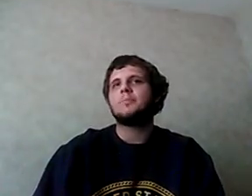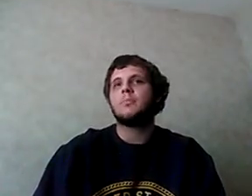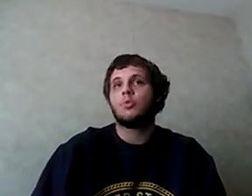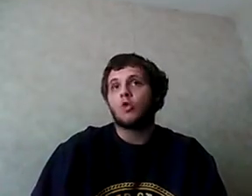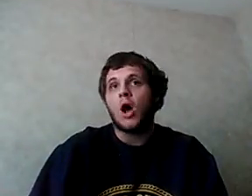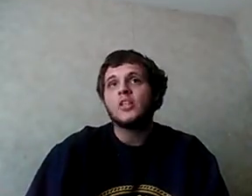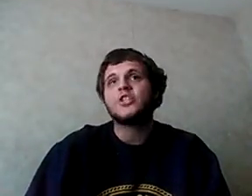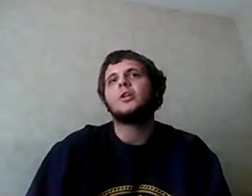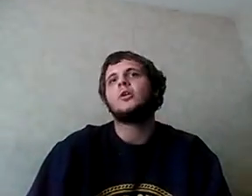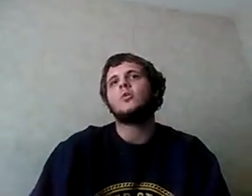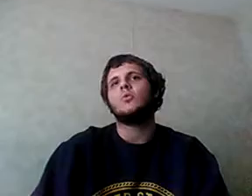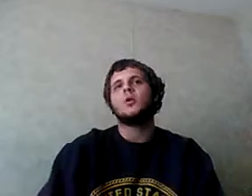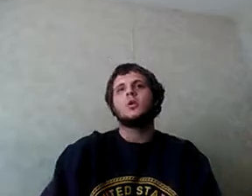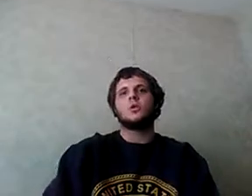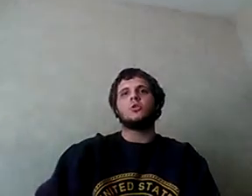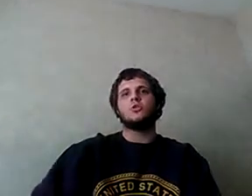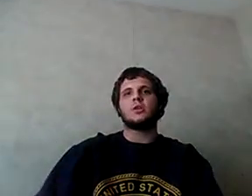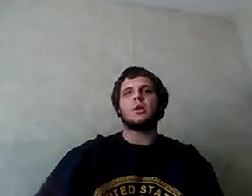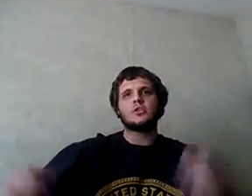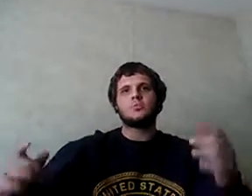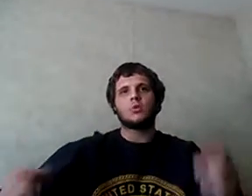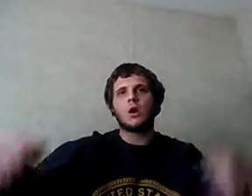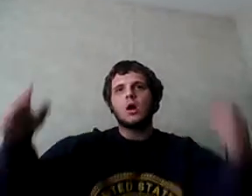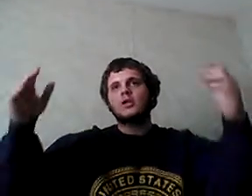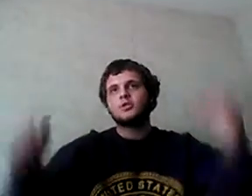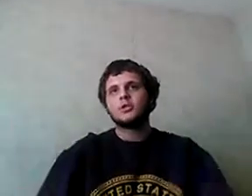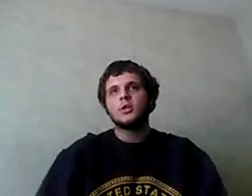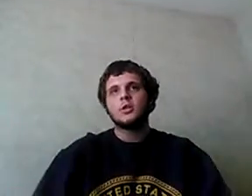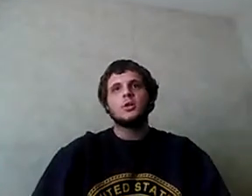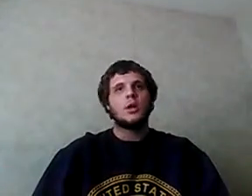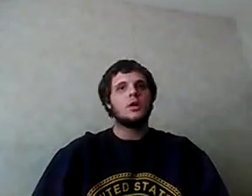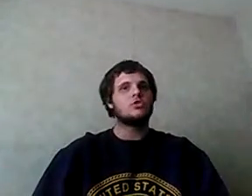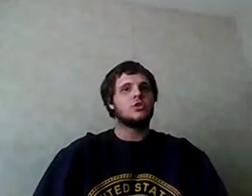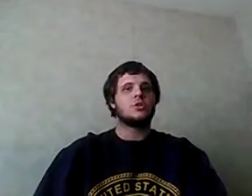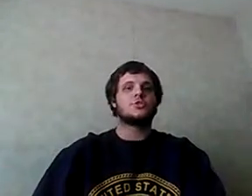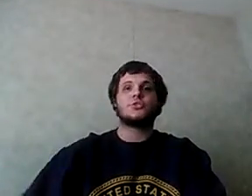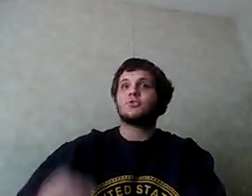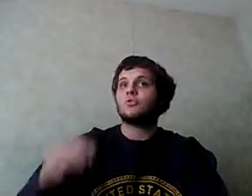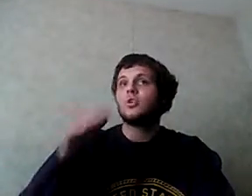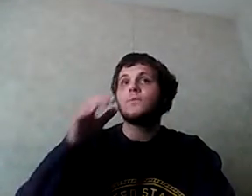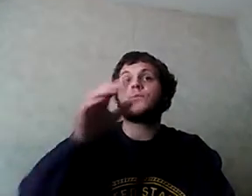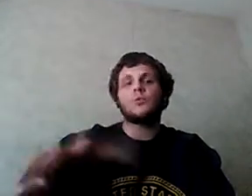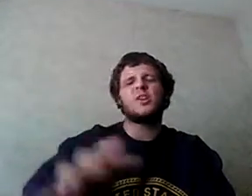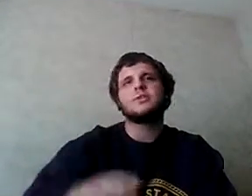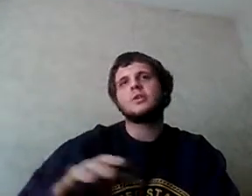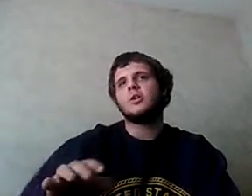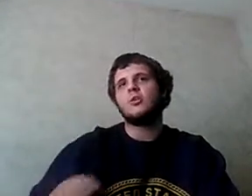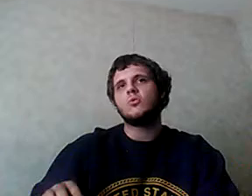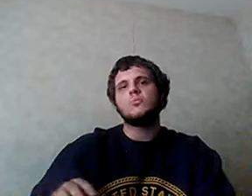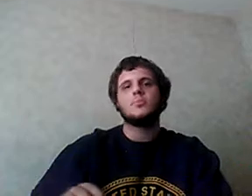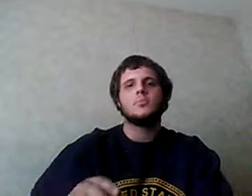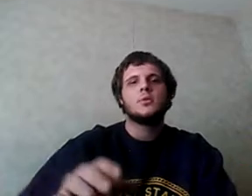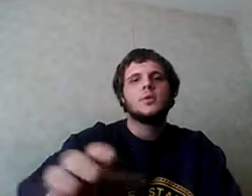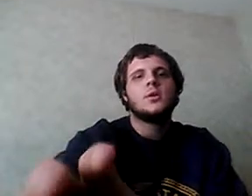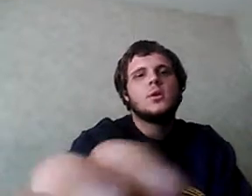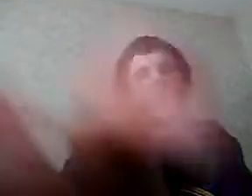people barraging you. You know, using ice barrage and just, you know, freezing you.